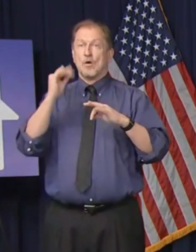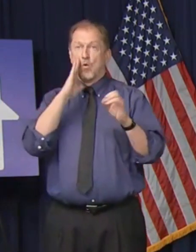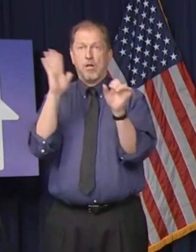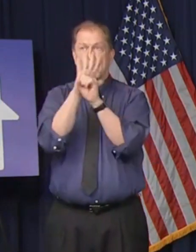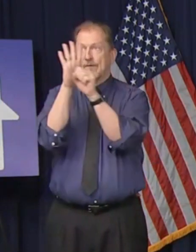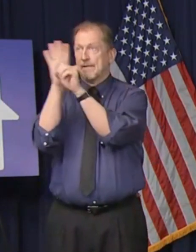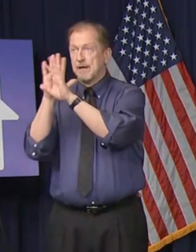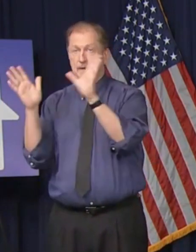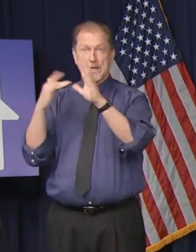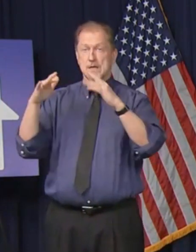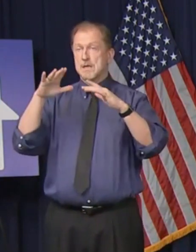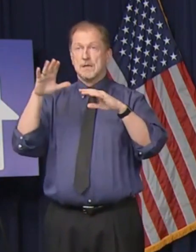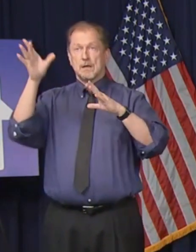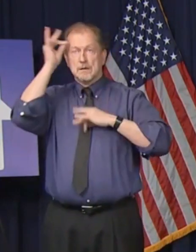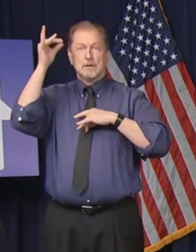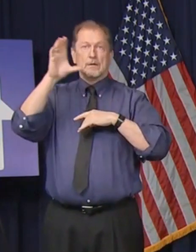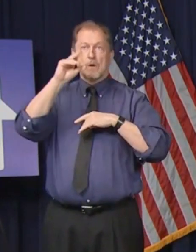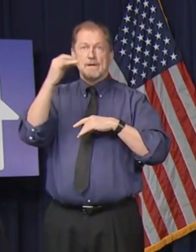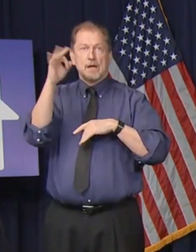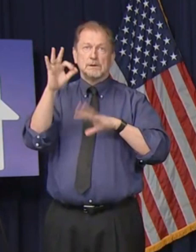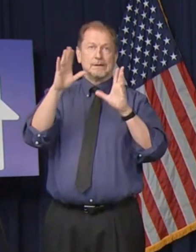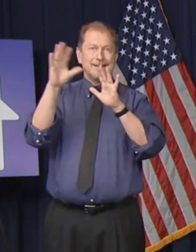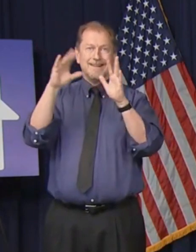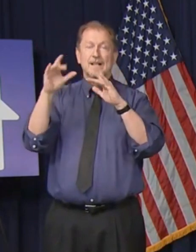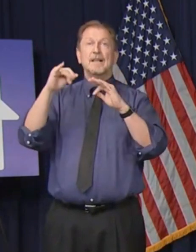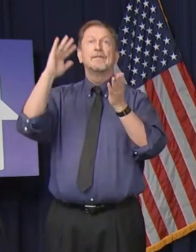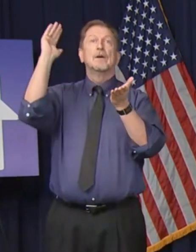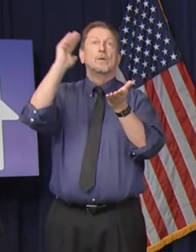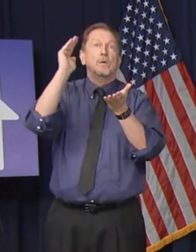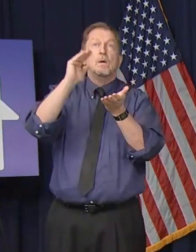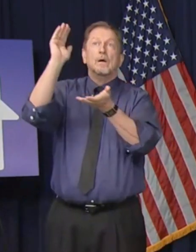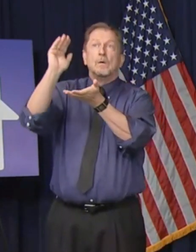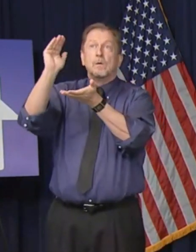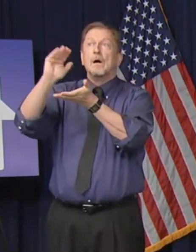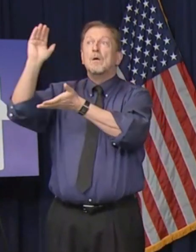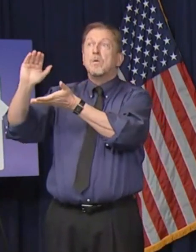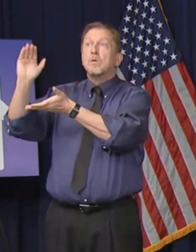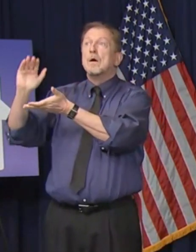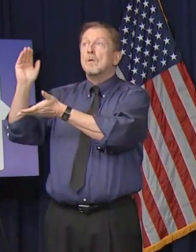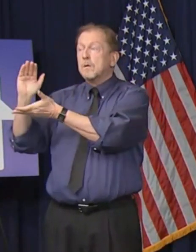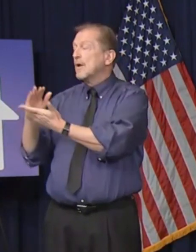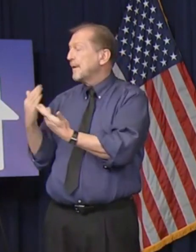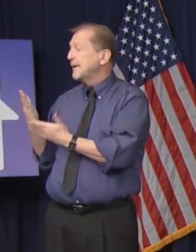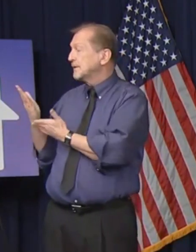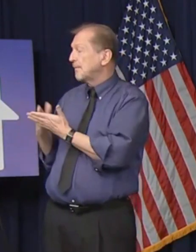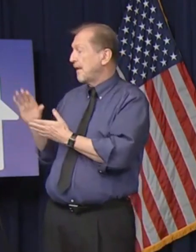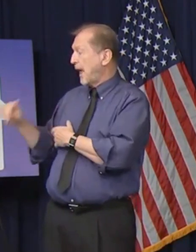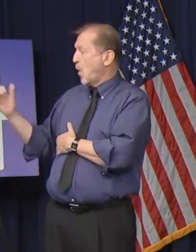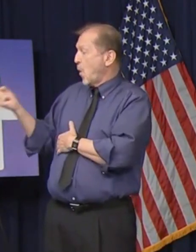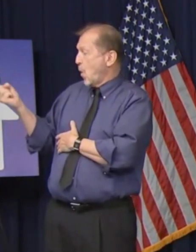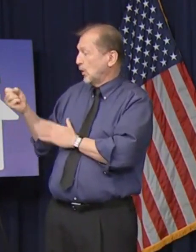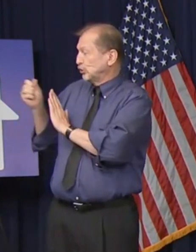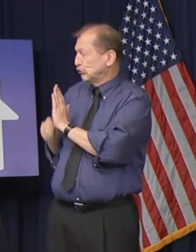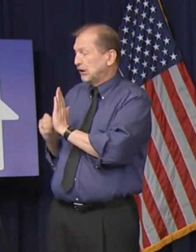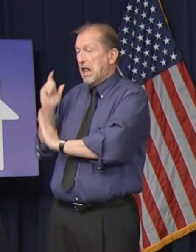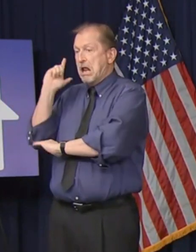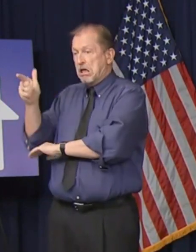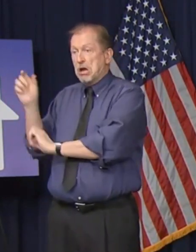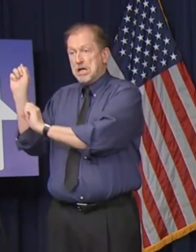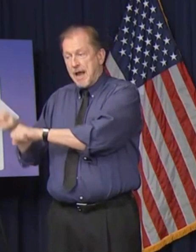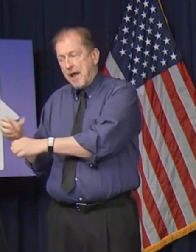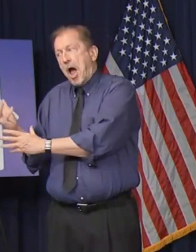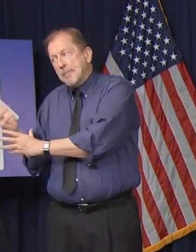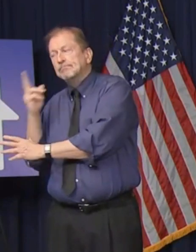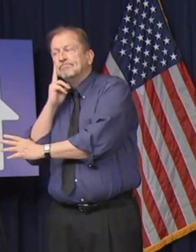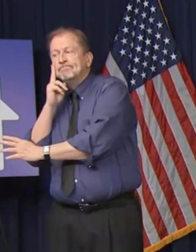hospitalizations and so on, would rise. And so, we've learned a lot in that process. We've seen what's happened across the state of Illinois,